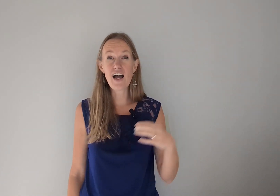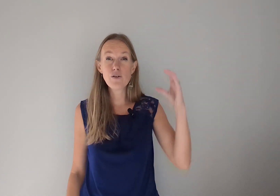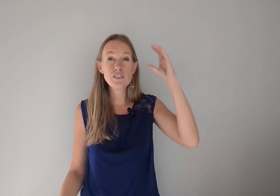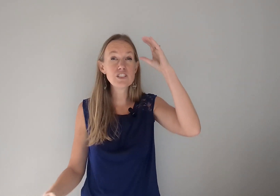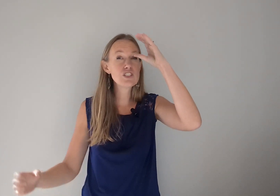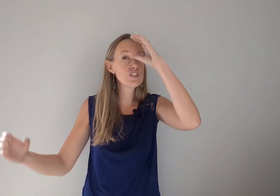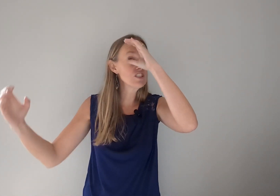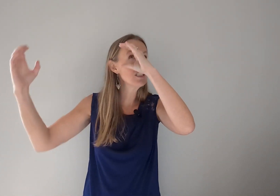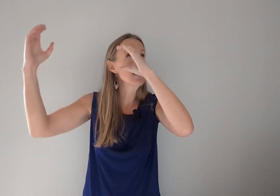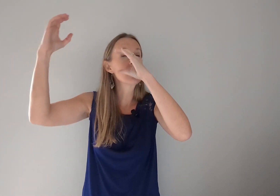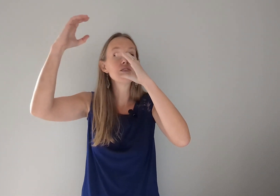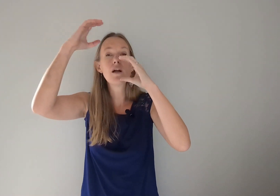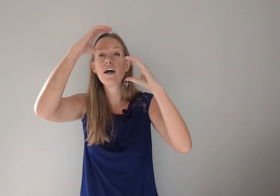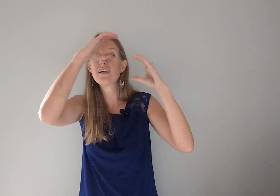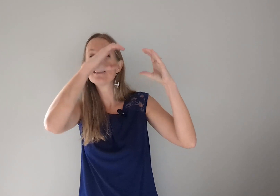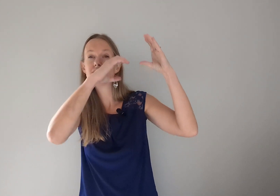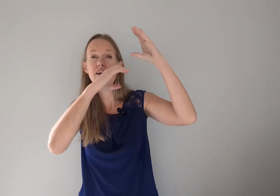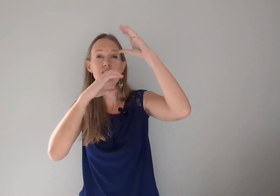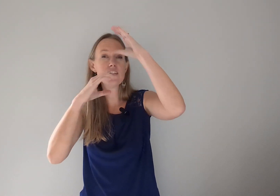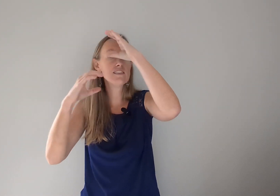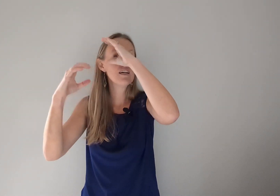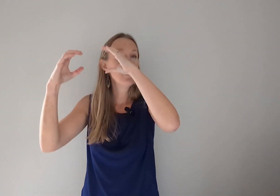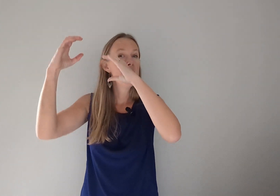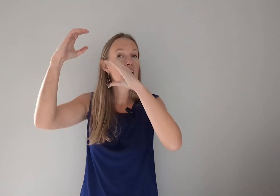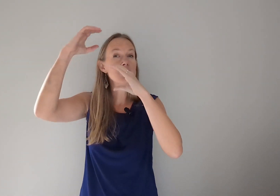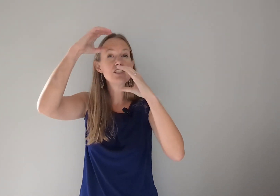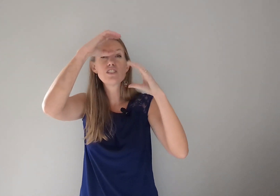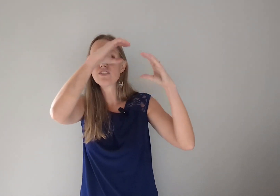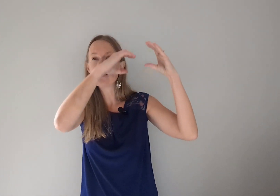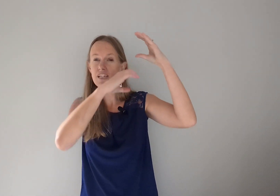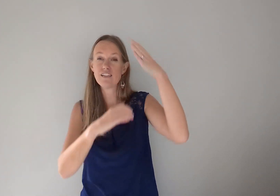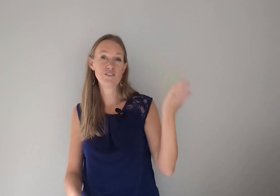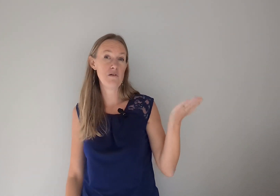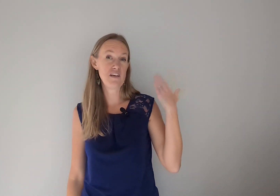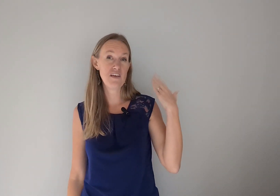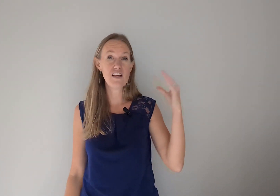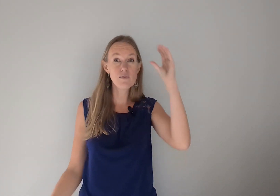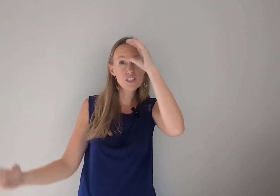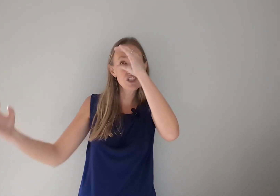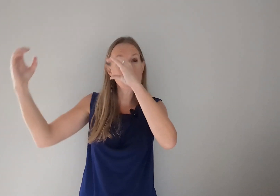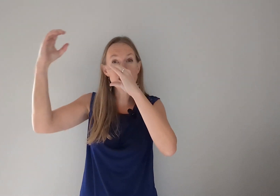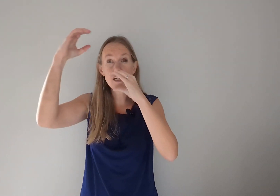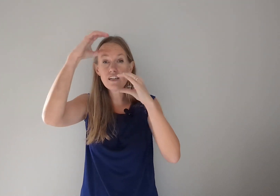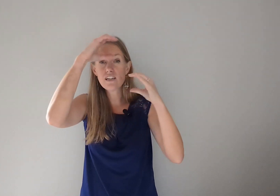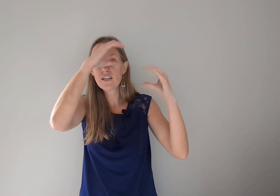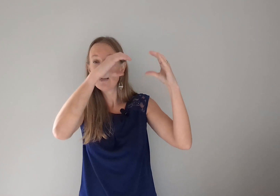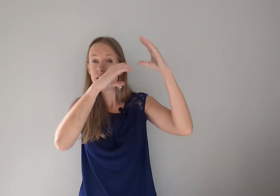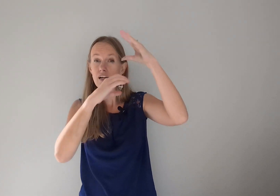I was searching. That's what I like to sign for this. I was searching. So back then I was searching.